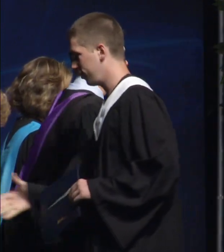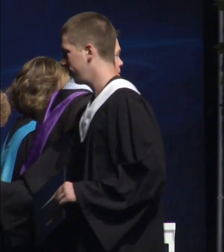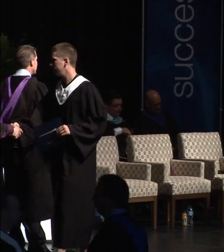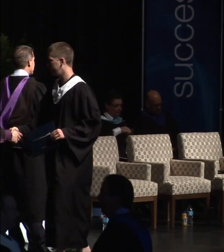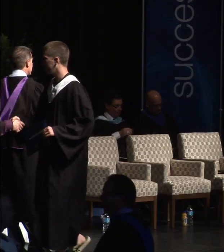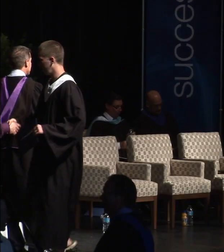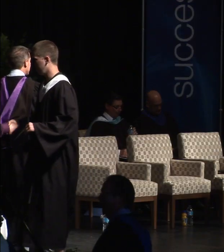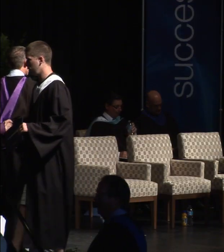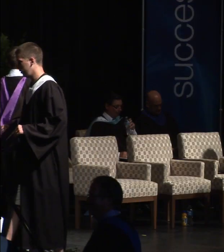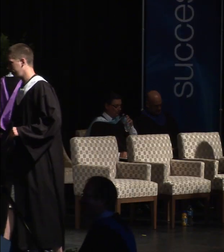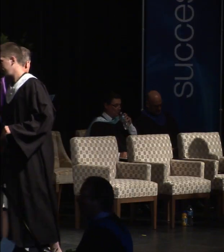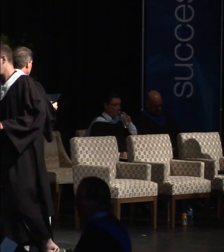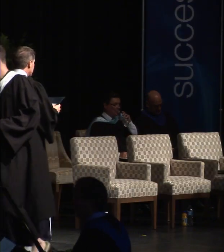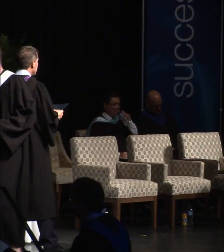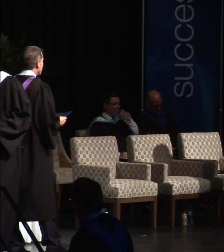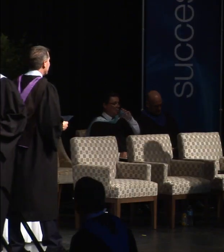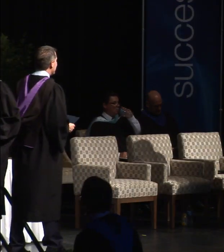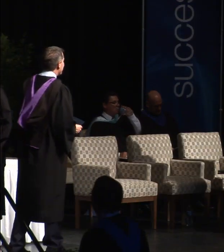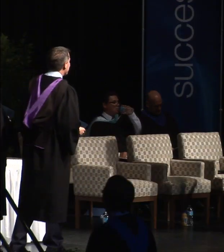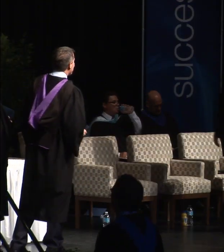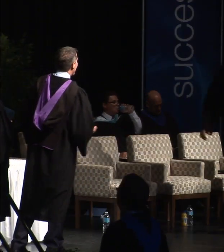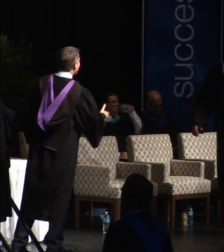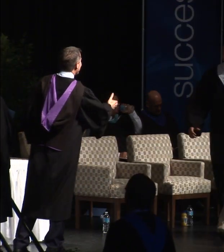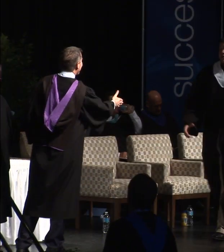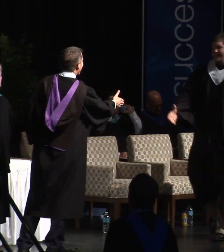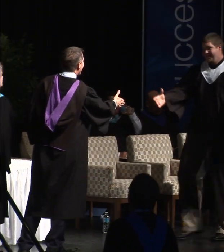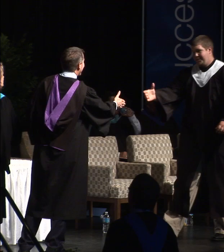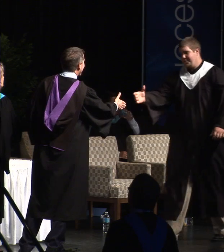Matthew Joseph Gable.